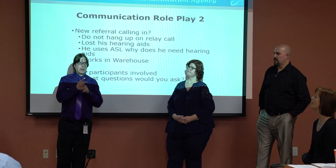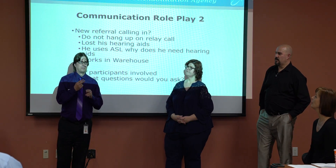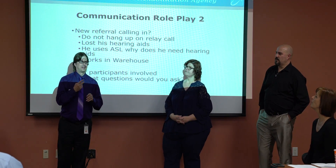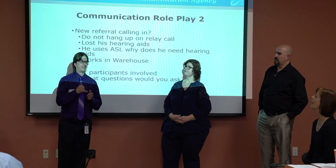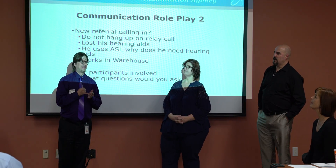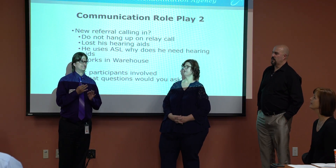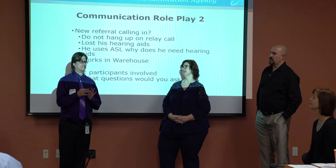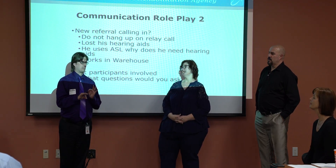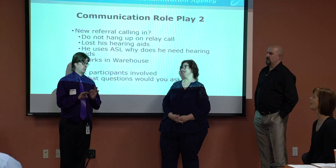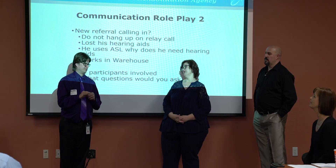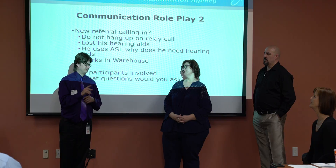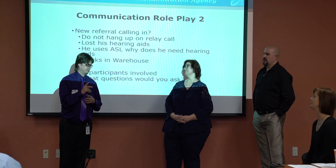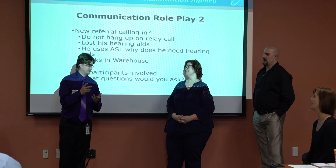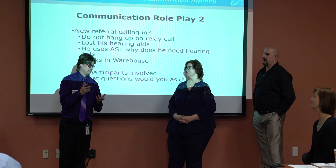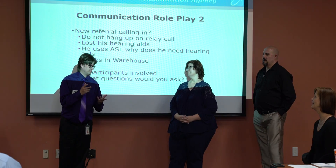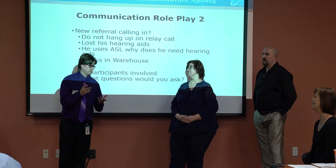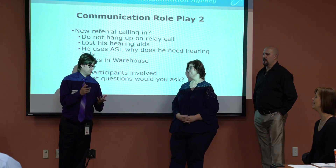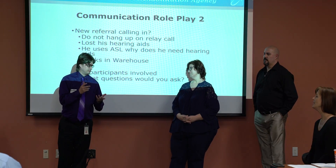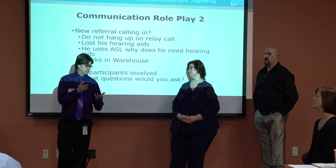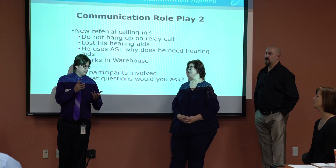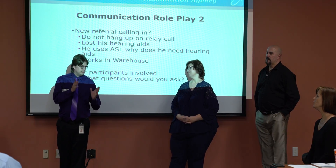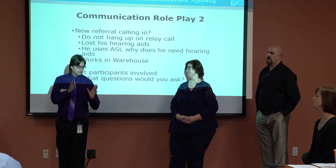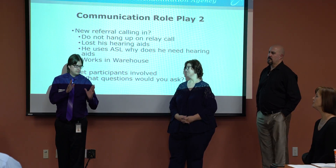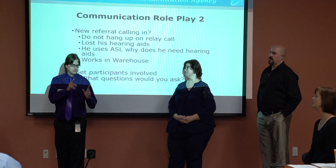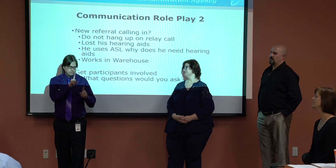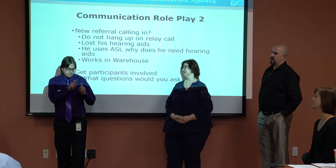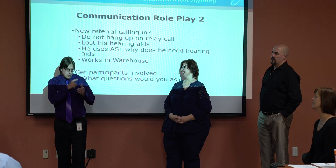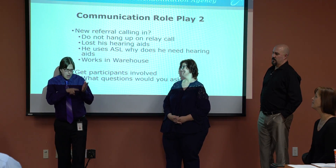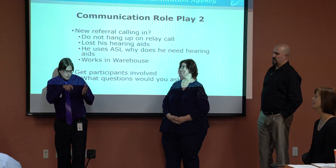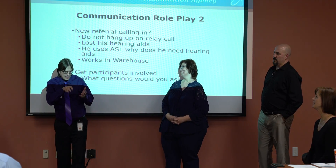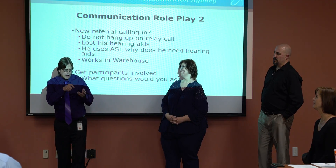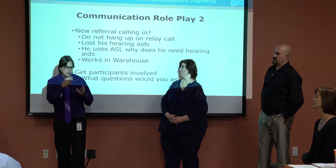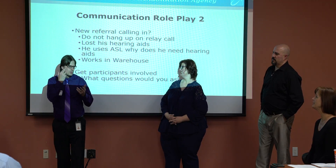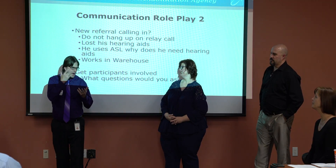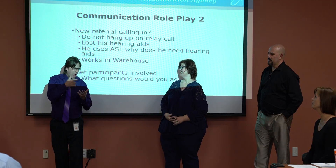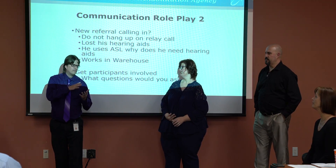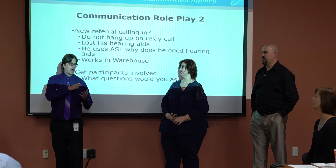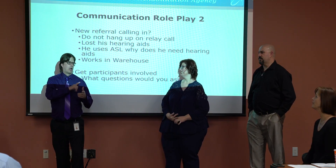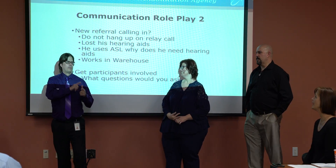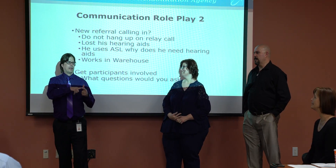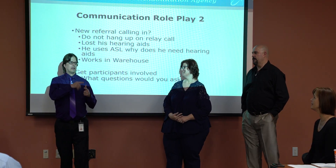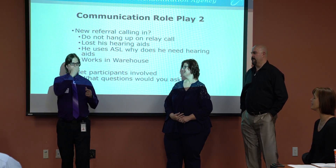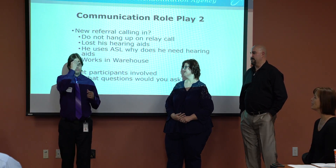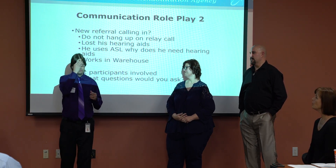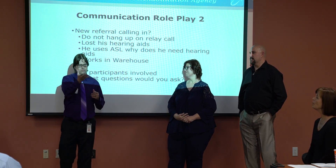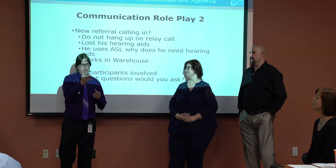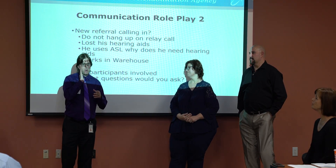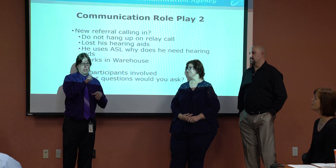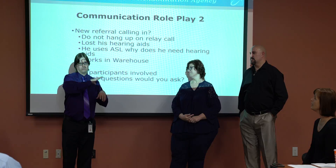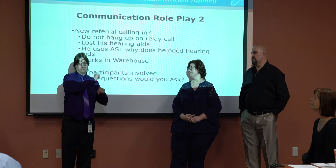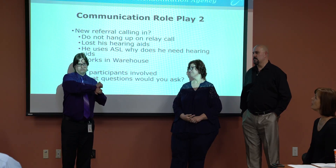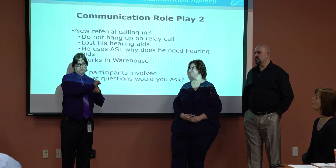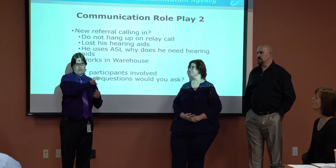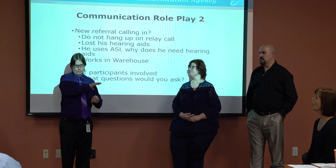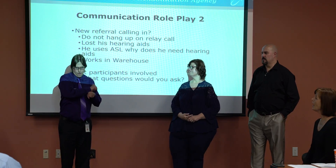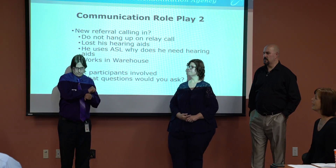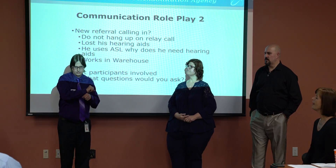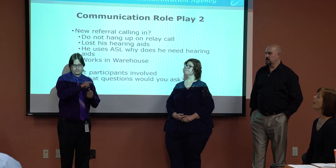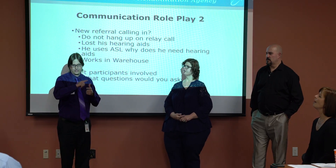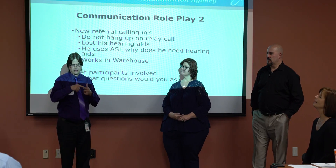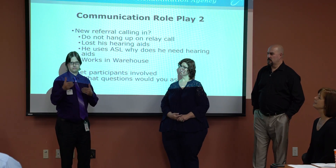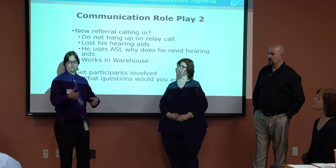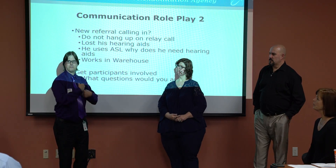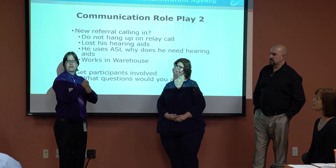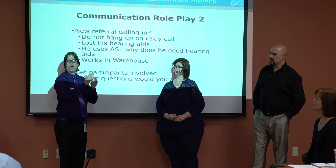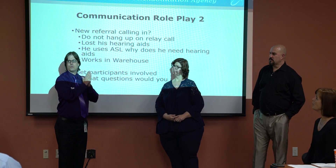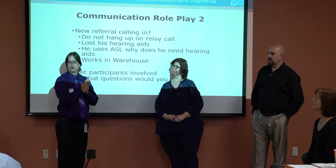bound to follow ethics of confidentiality. So you just need to keep things very simple, very basic. What do you need? Why?